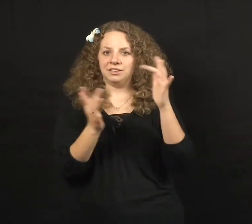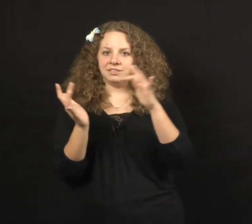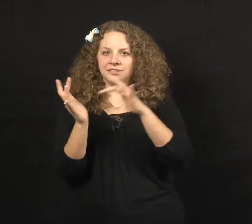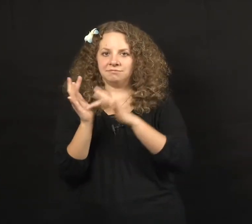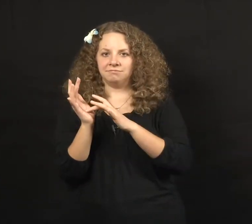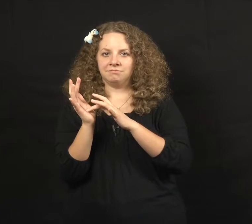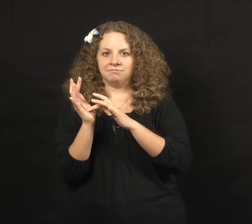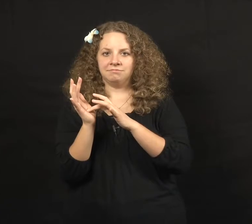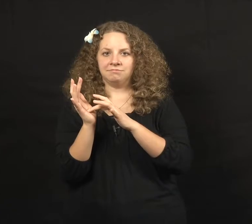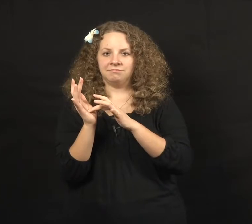Jesus.